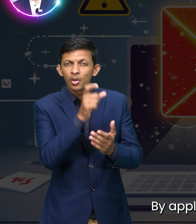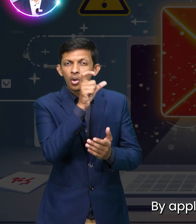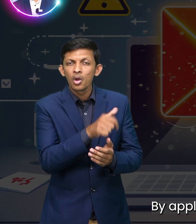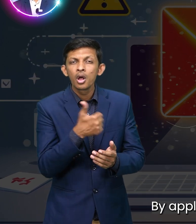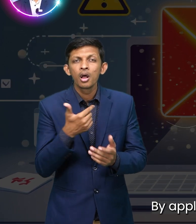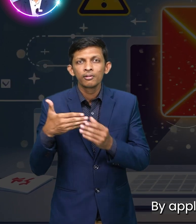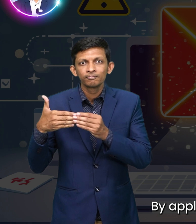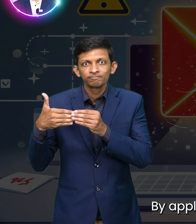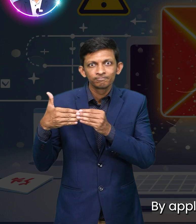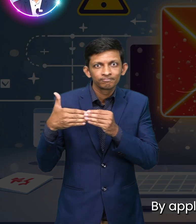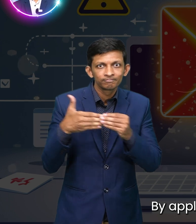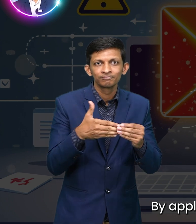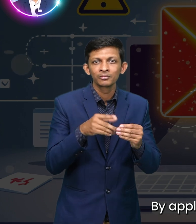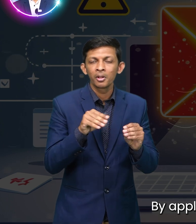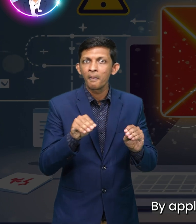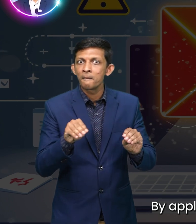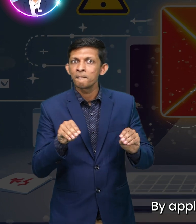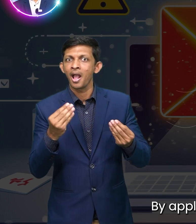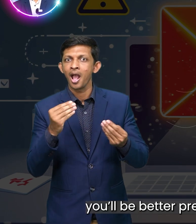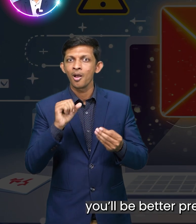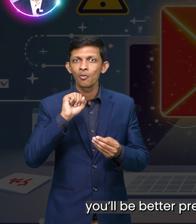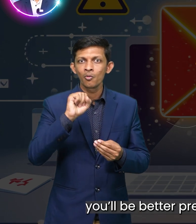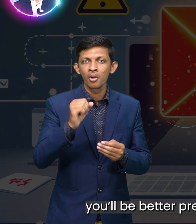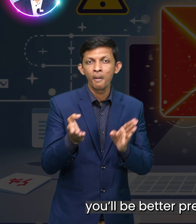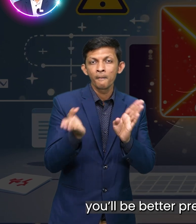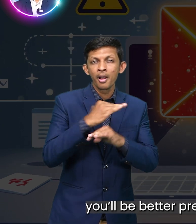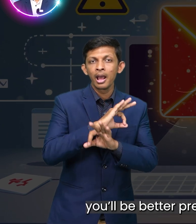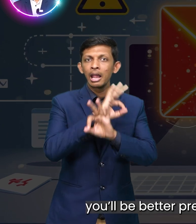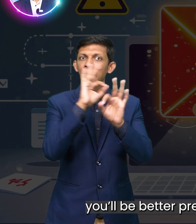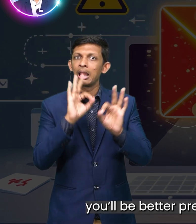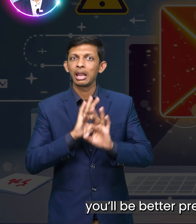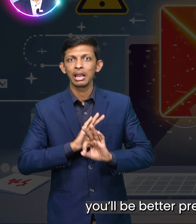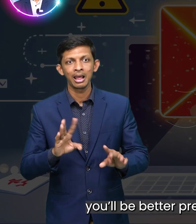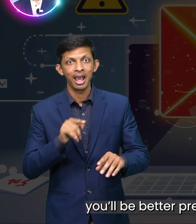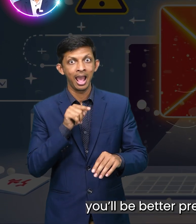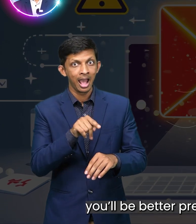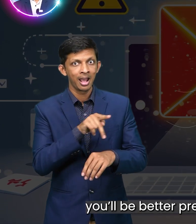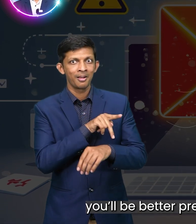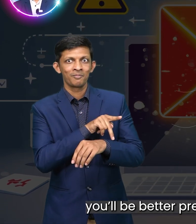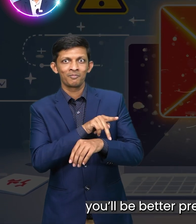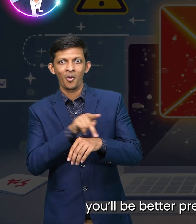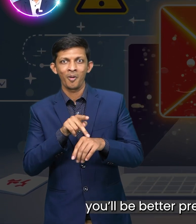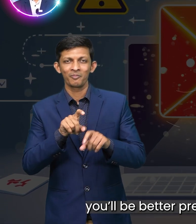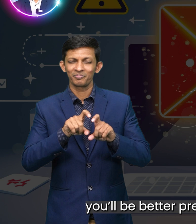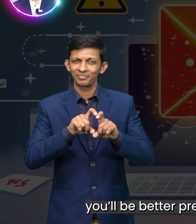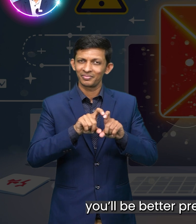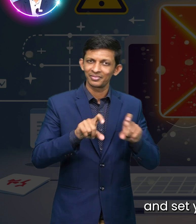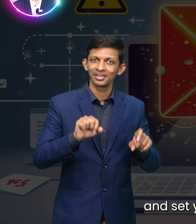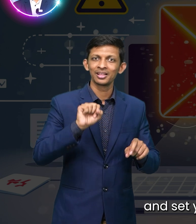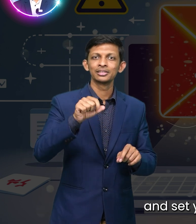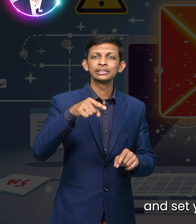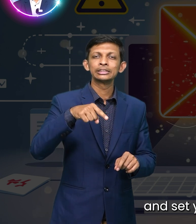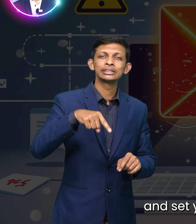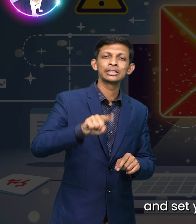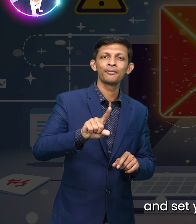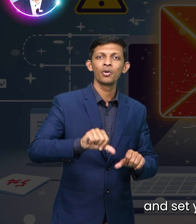By applying these guidelines, you'll be better prepared for the professional world